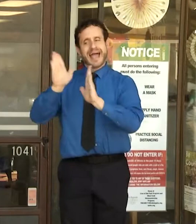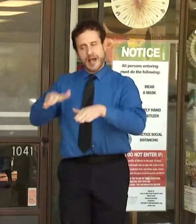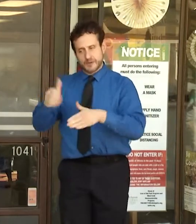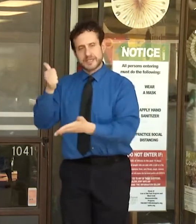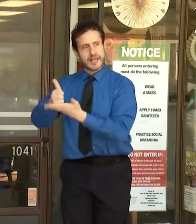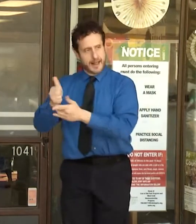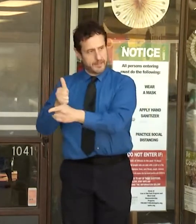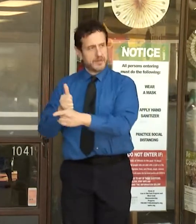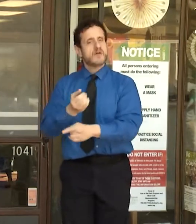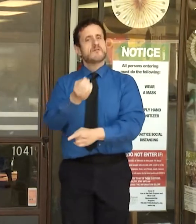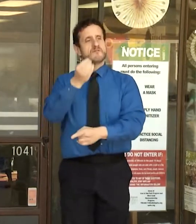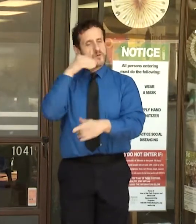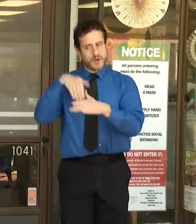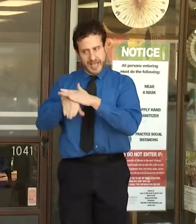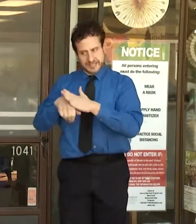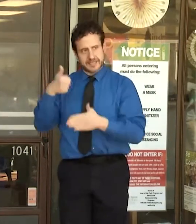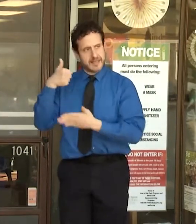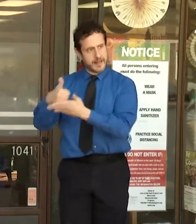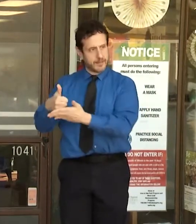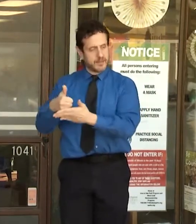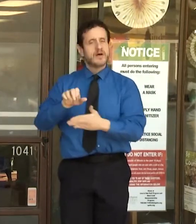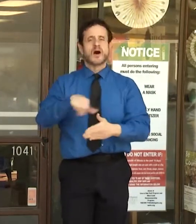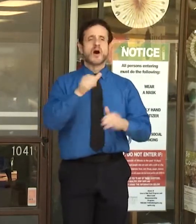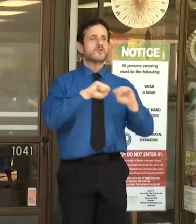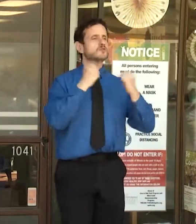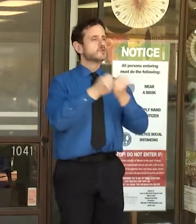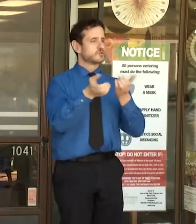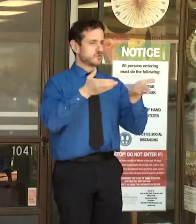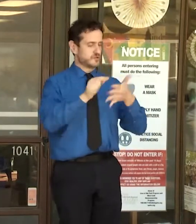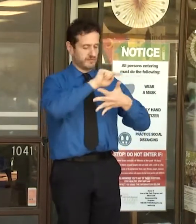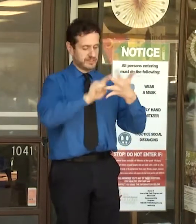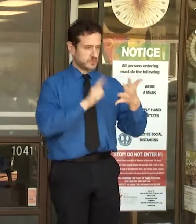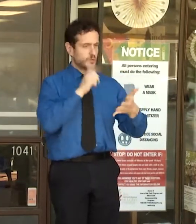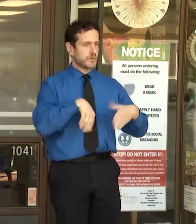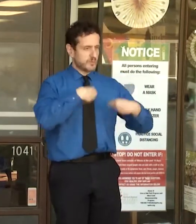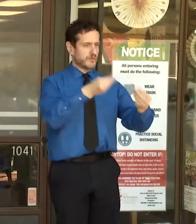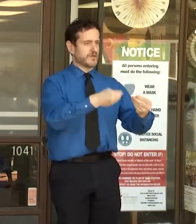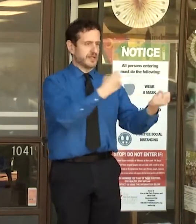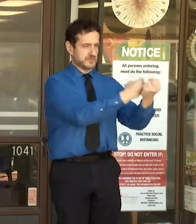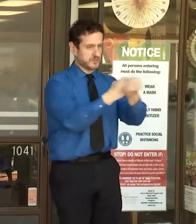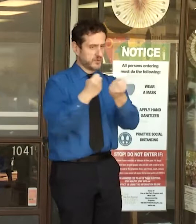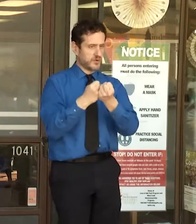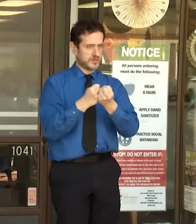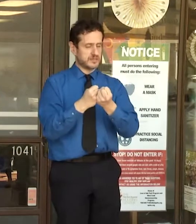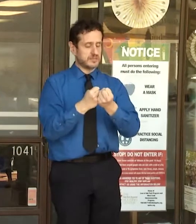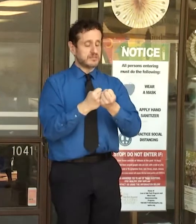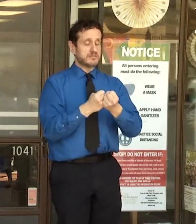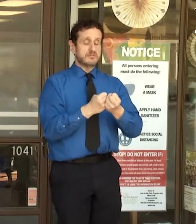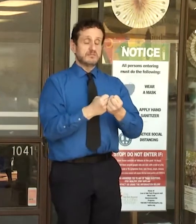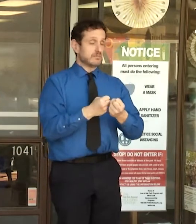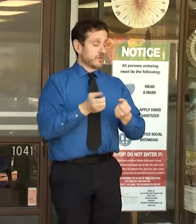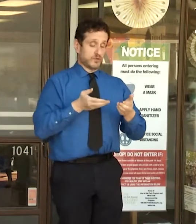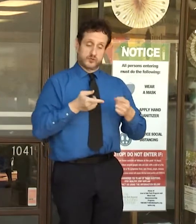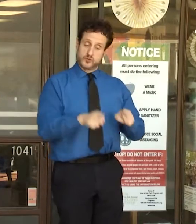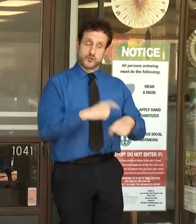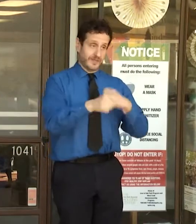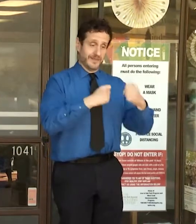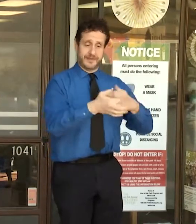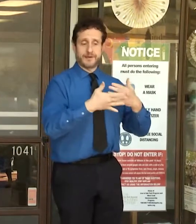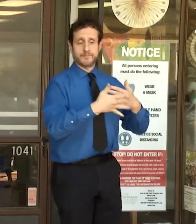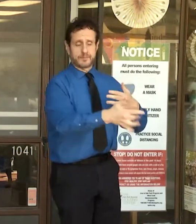service supports. And as the year moved on, Cook County will continue to diligently work with our